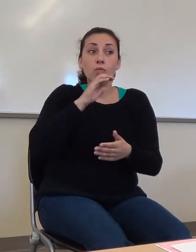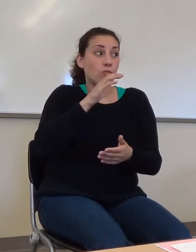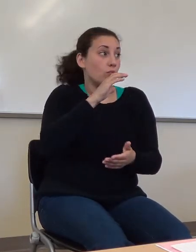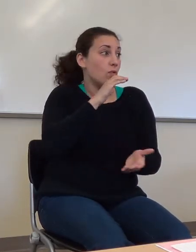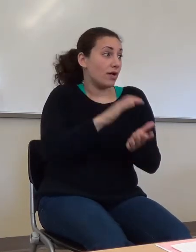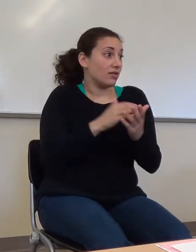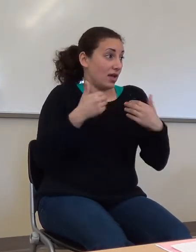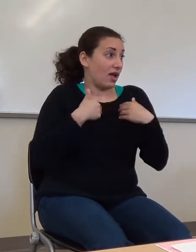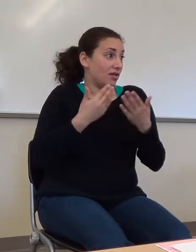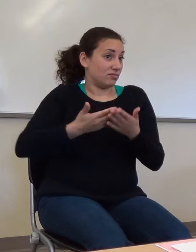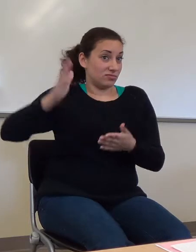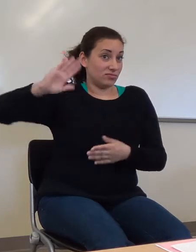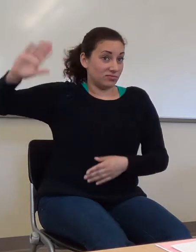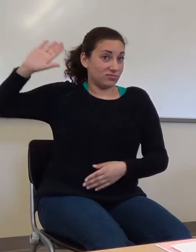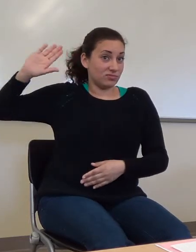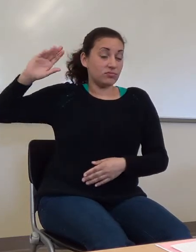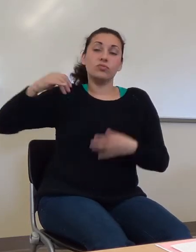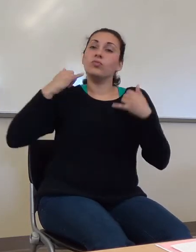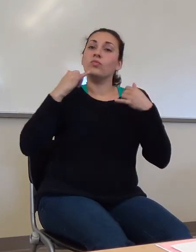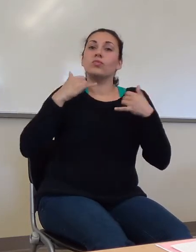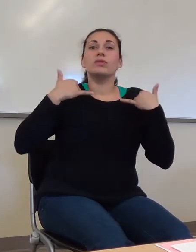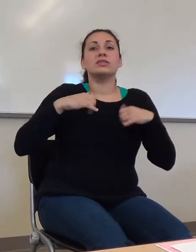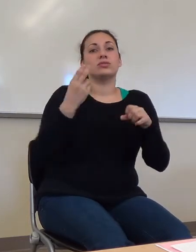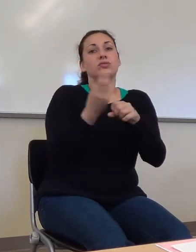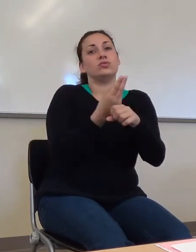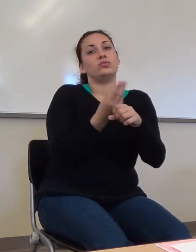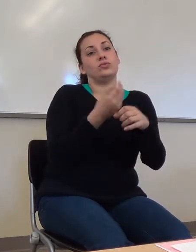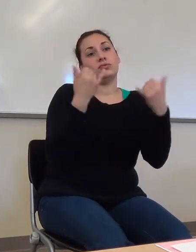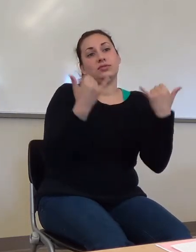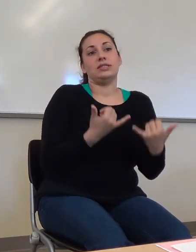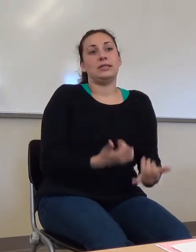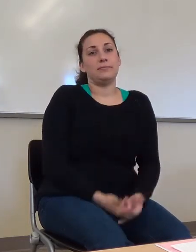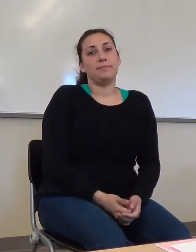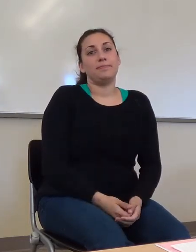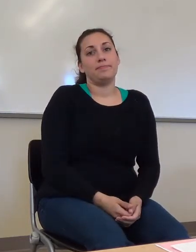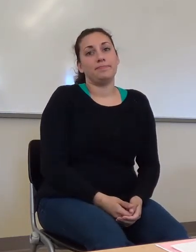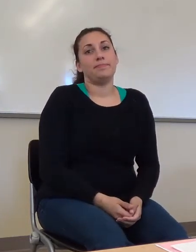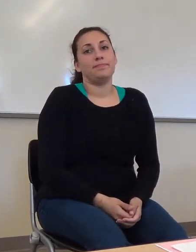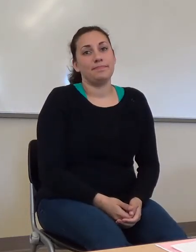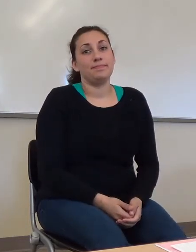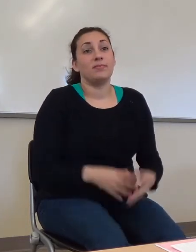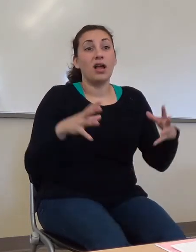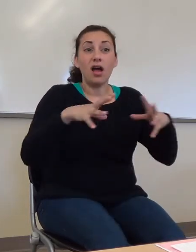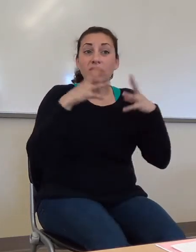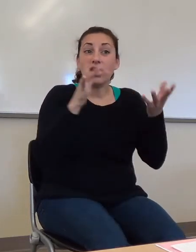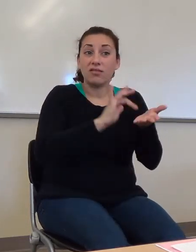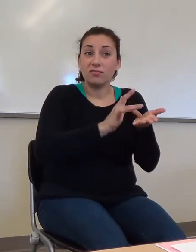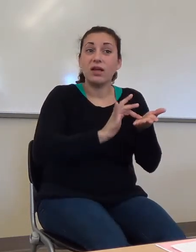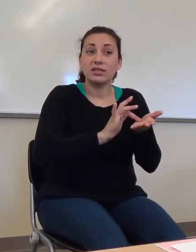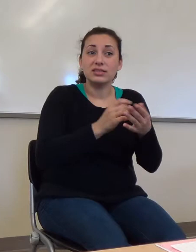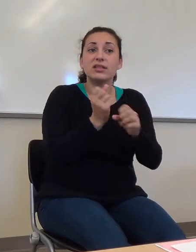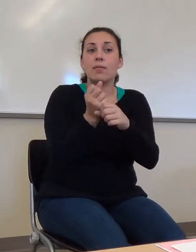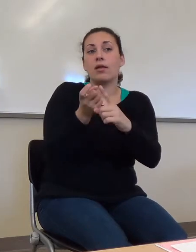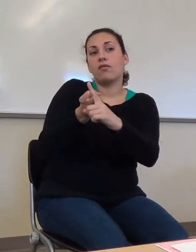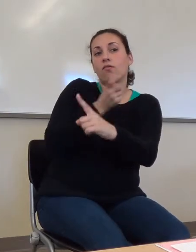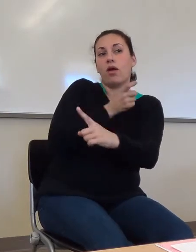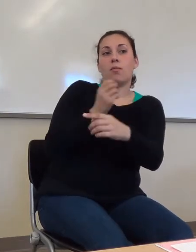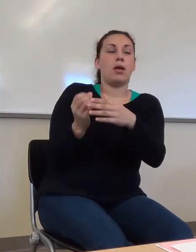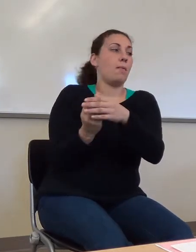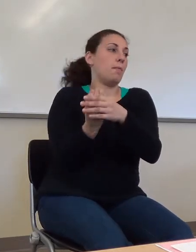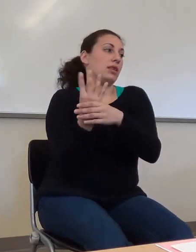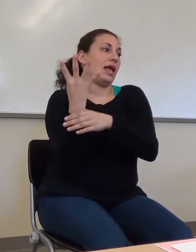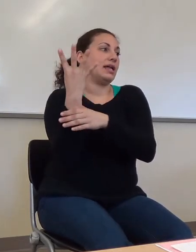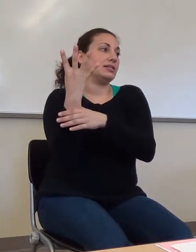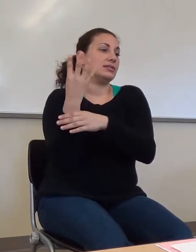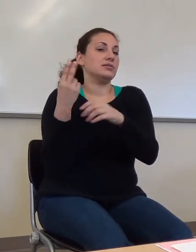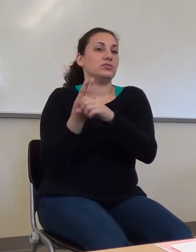ago, we still use. A lot of the medicine that we have today is made from those plants that they used to use,